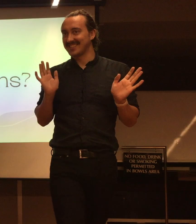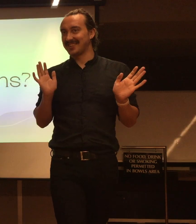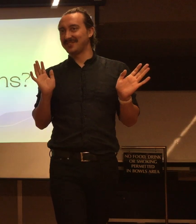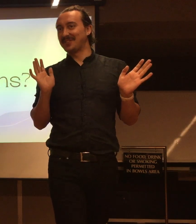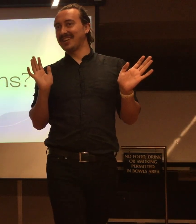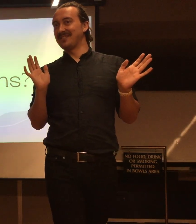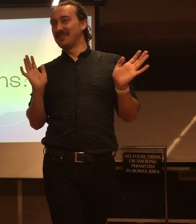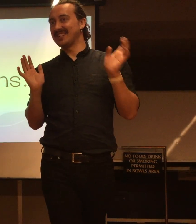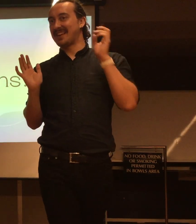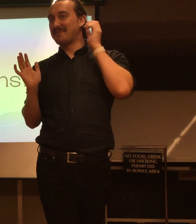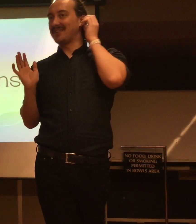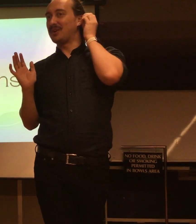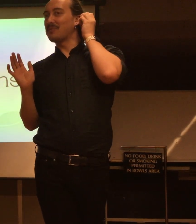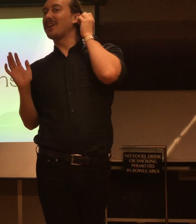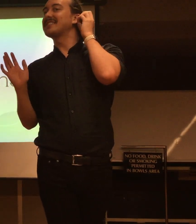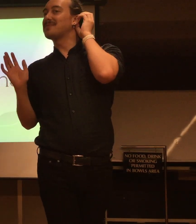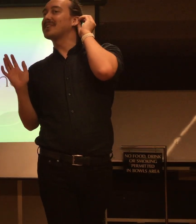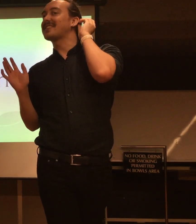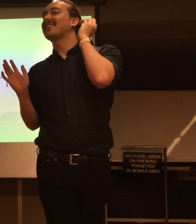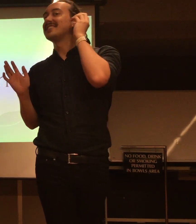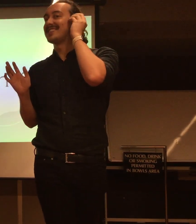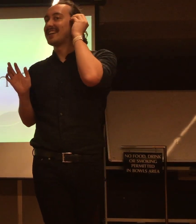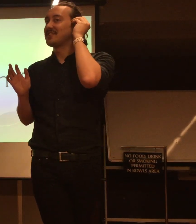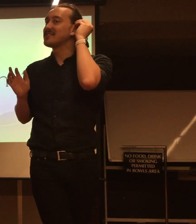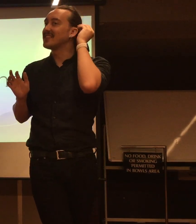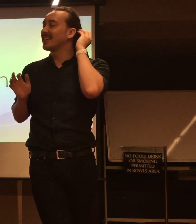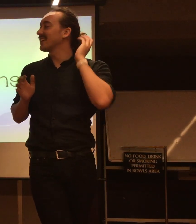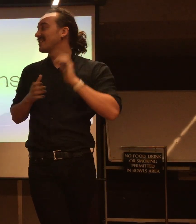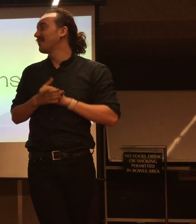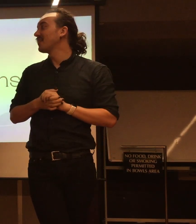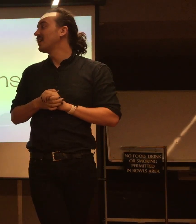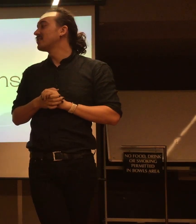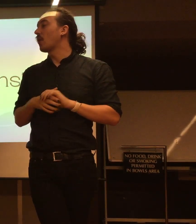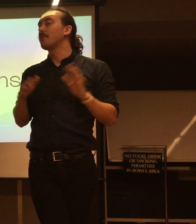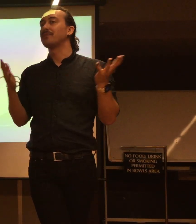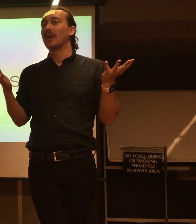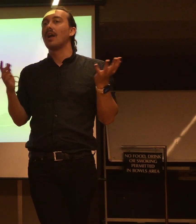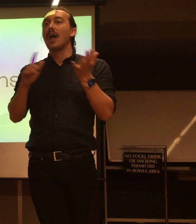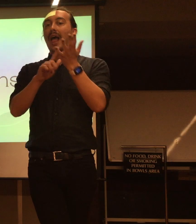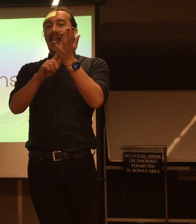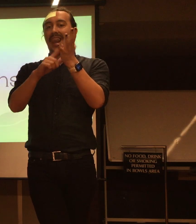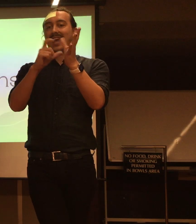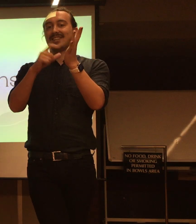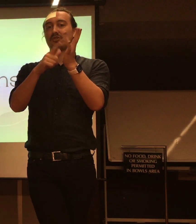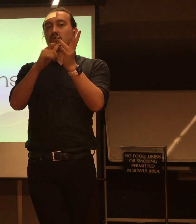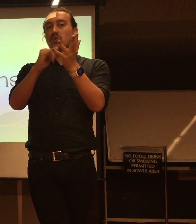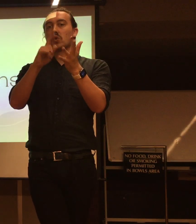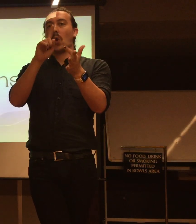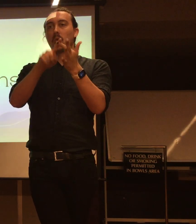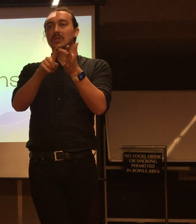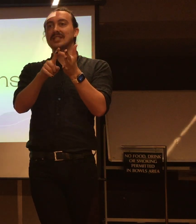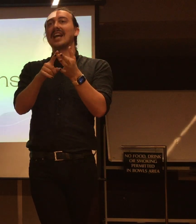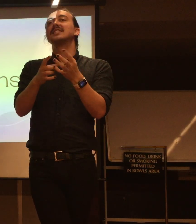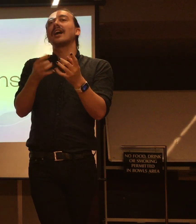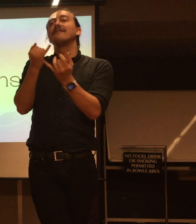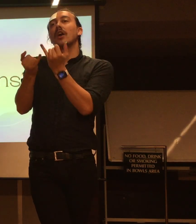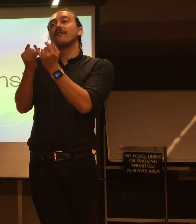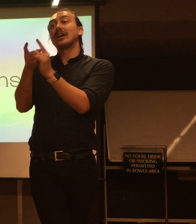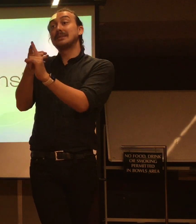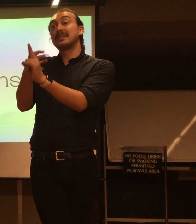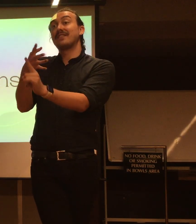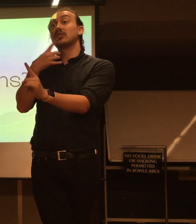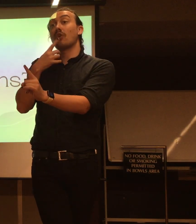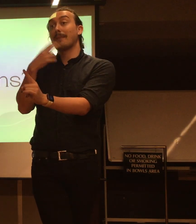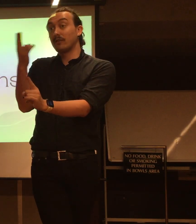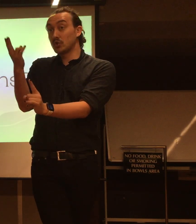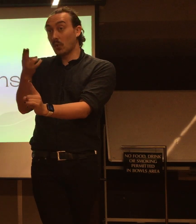Because the So lactose... What does that mean? Yeah. What exactly is lactose? Then? Yeah. So lactose is a sugar that can